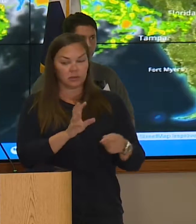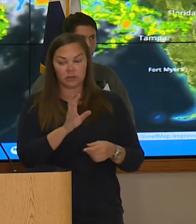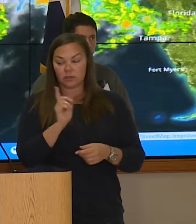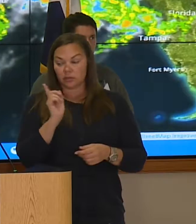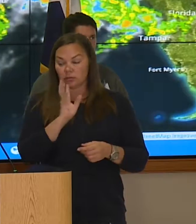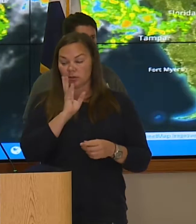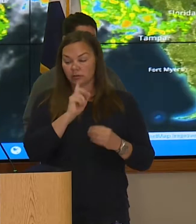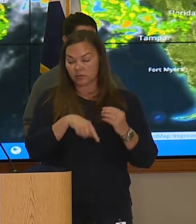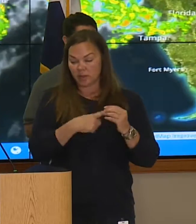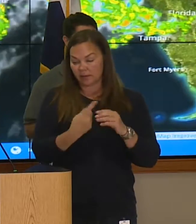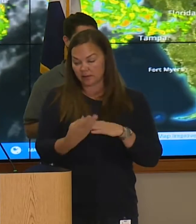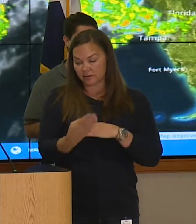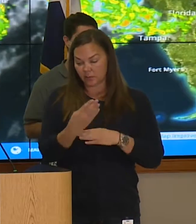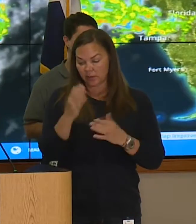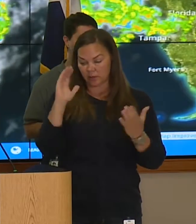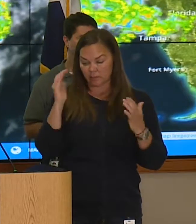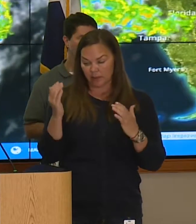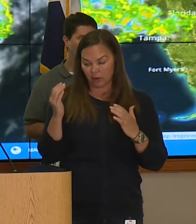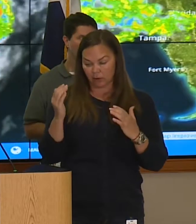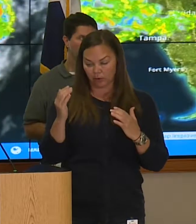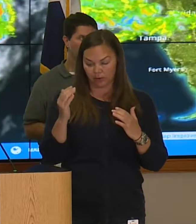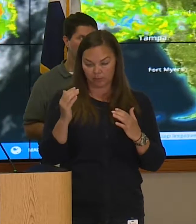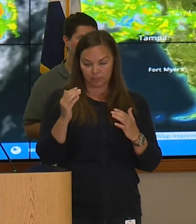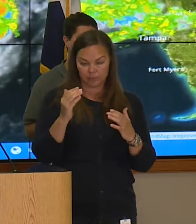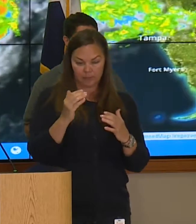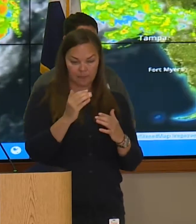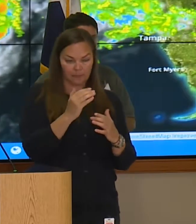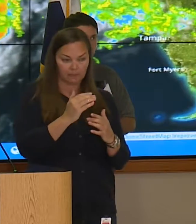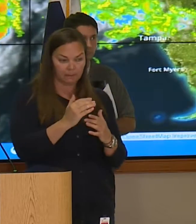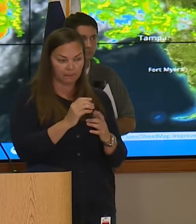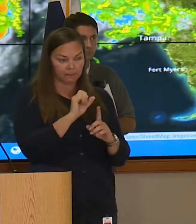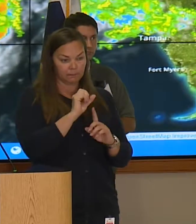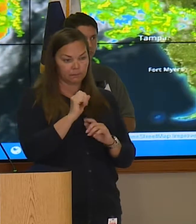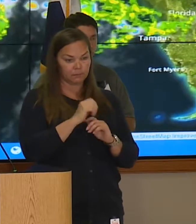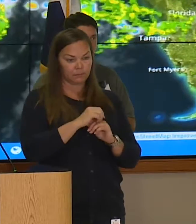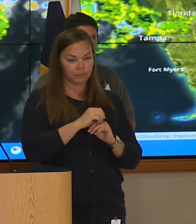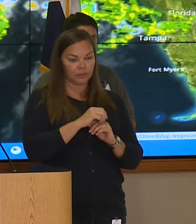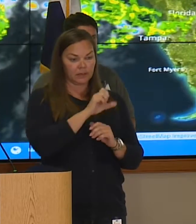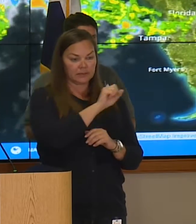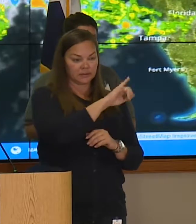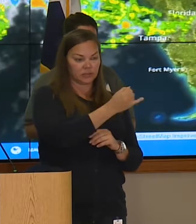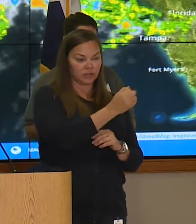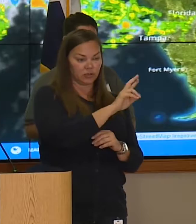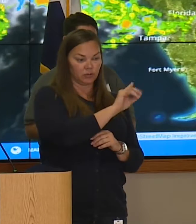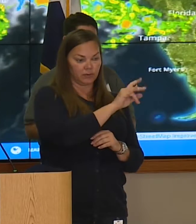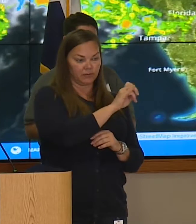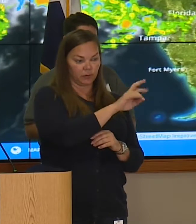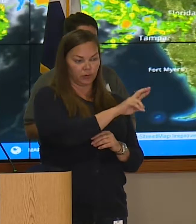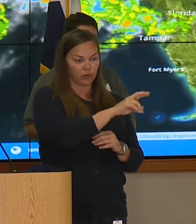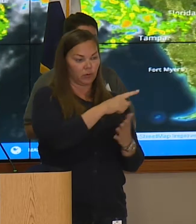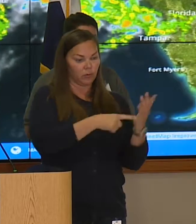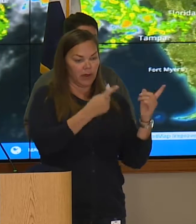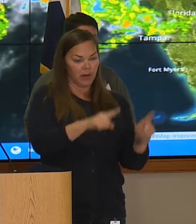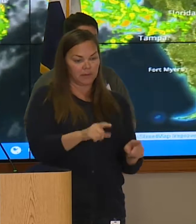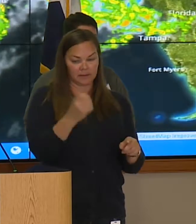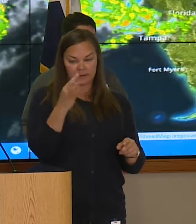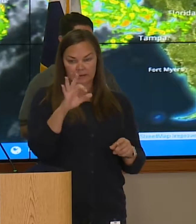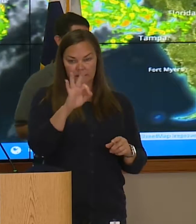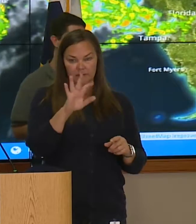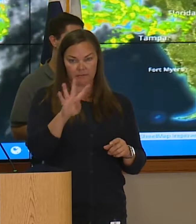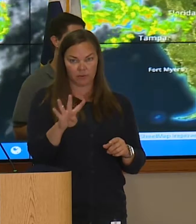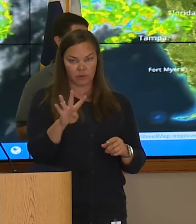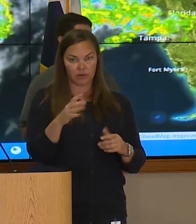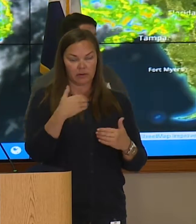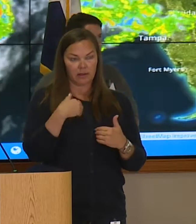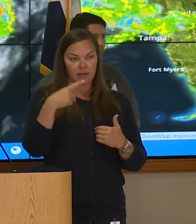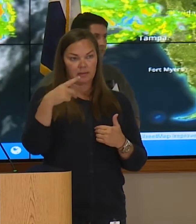this morning, comparing the conditions in the San Jacinto River to what happened in 1994 when they had